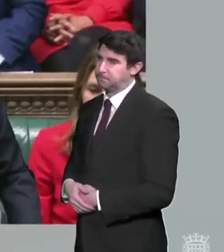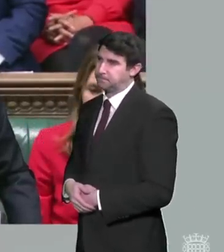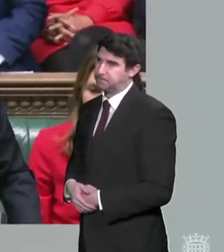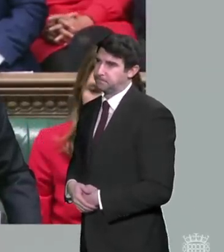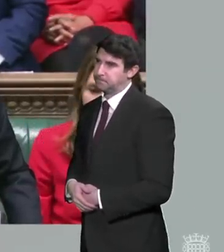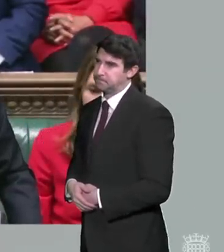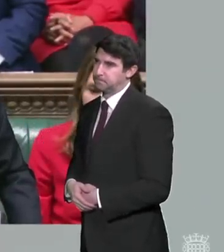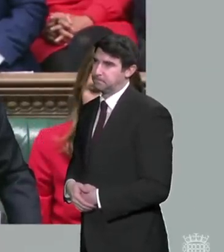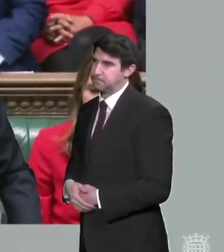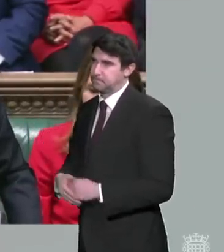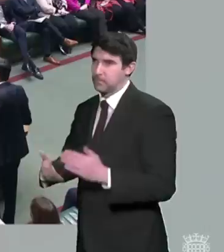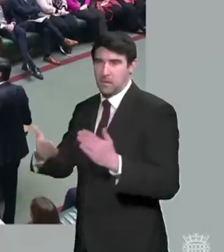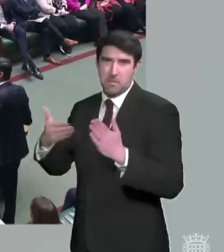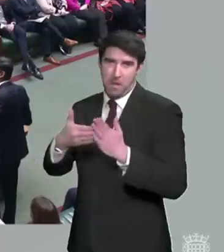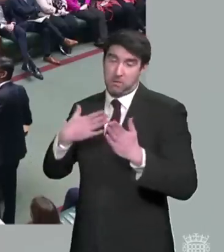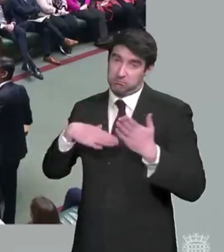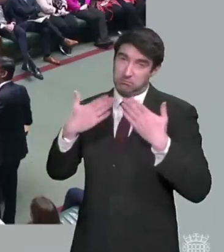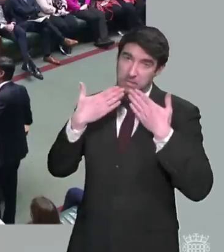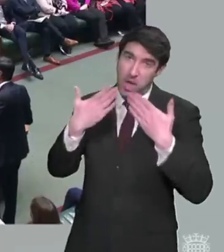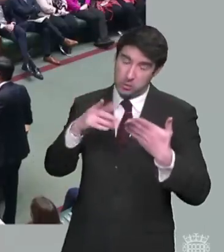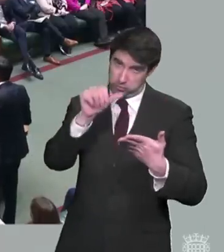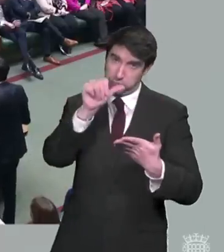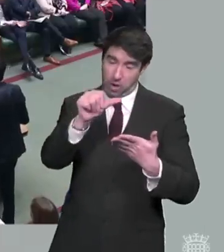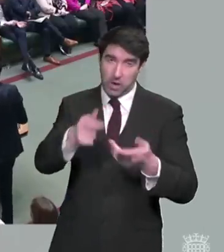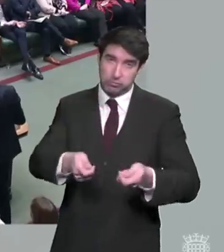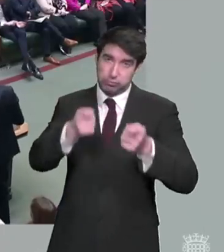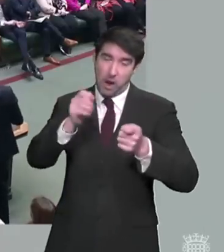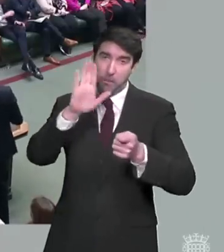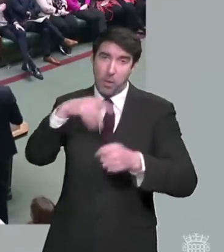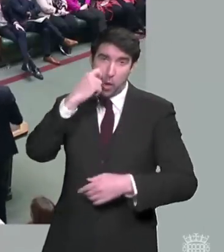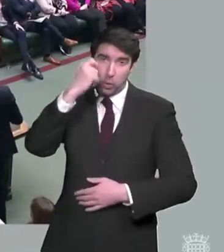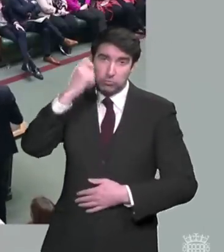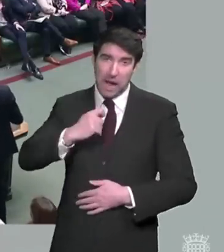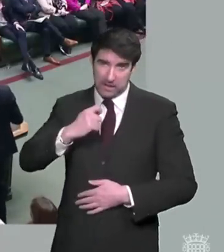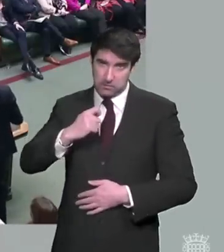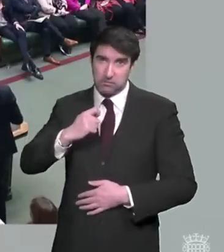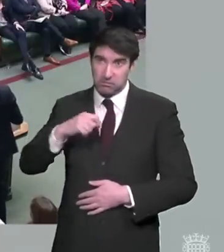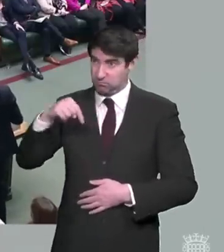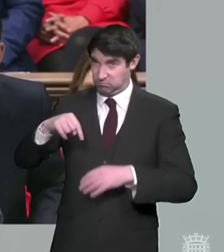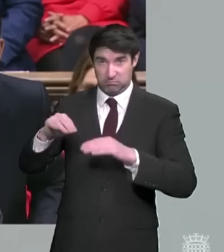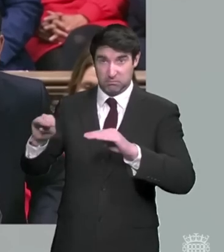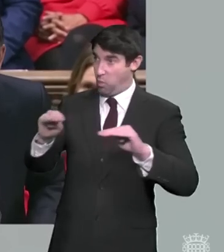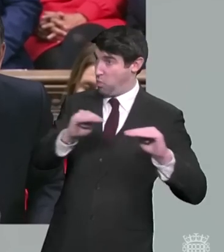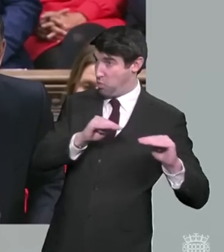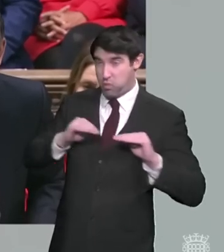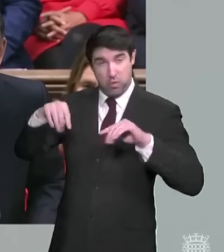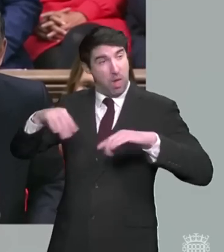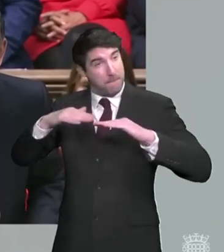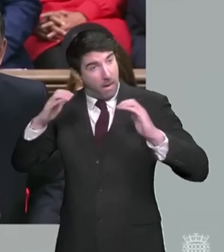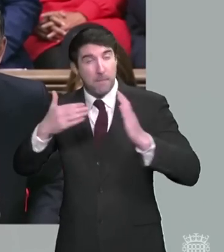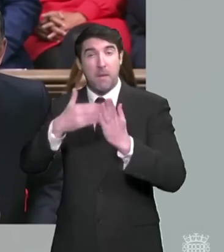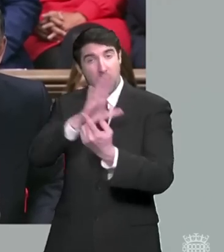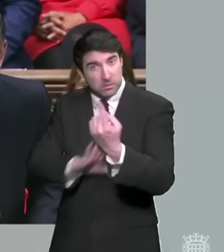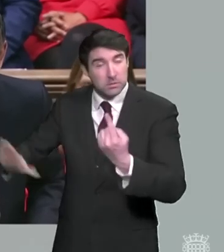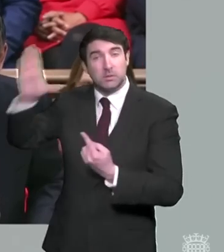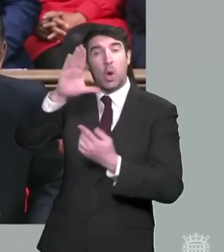comments on Ukraine. It's something that not only the whole country can be proud of, but the entire House can be proud that we came together to stand by Ukraine